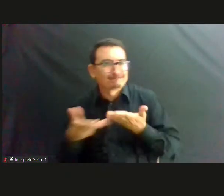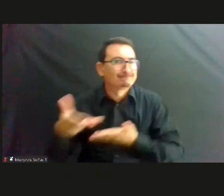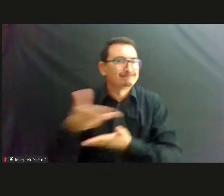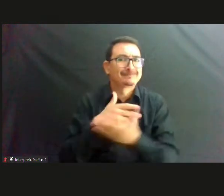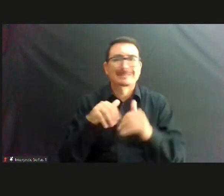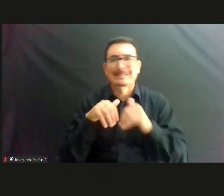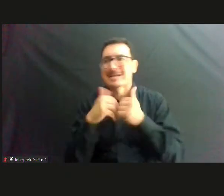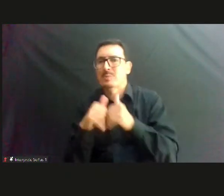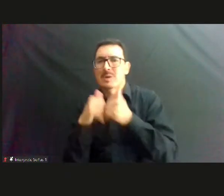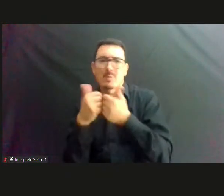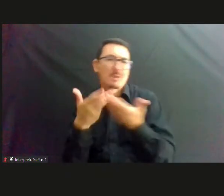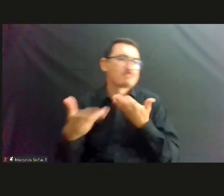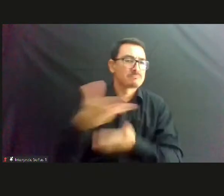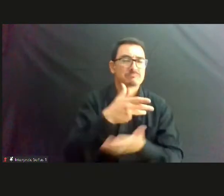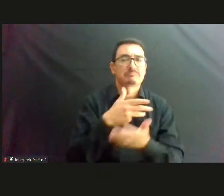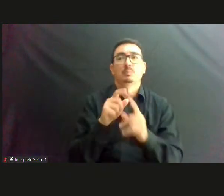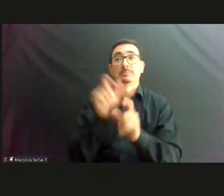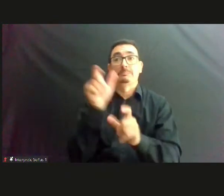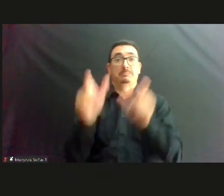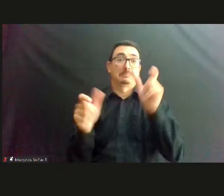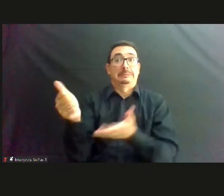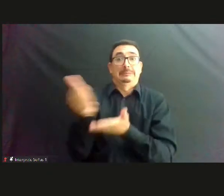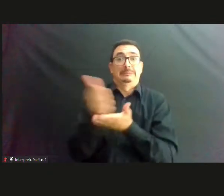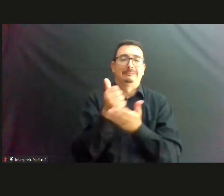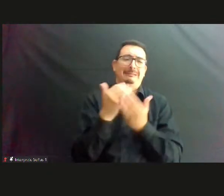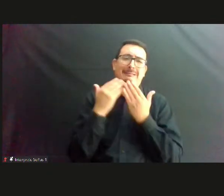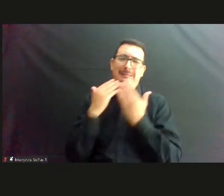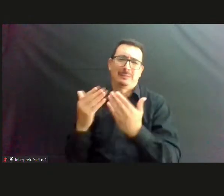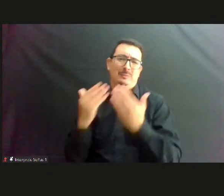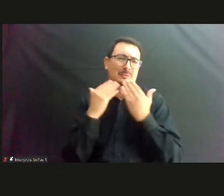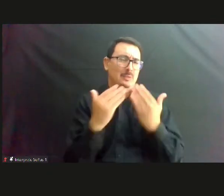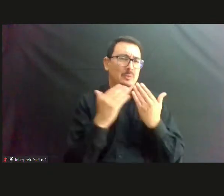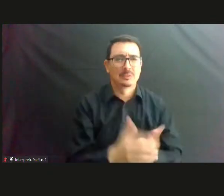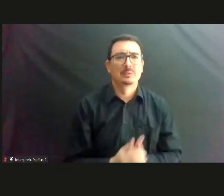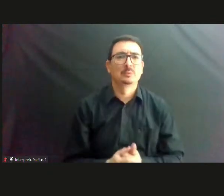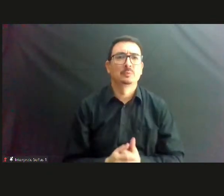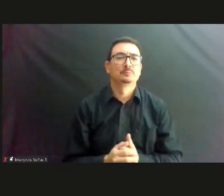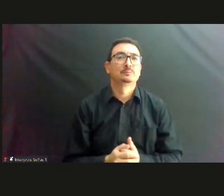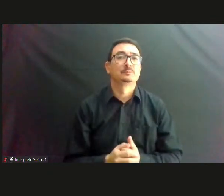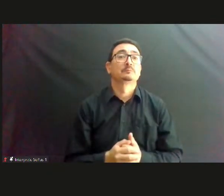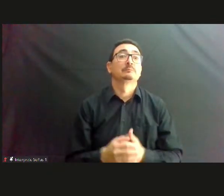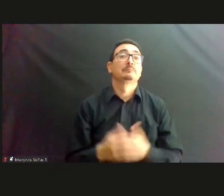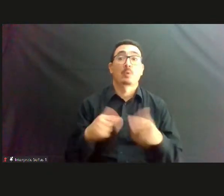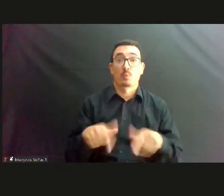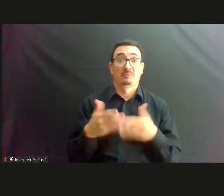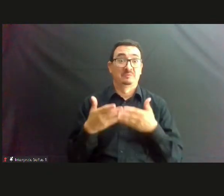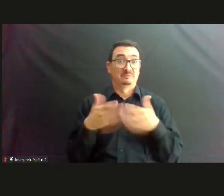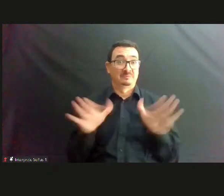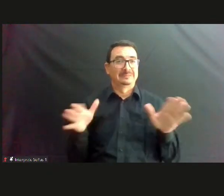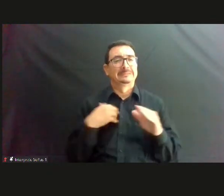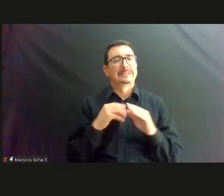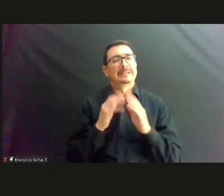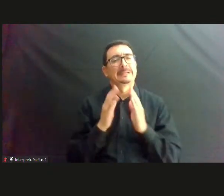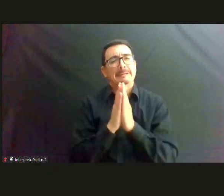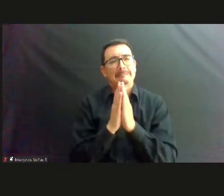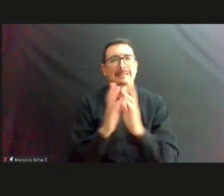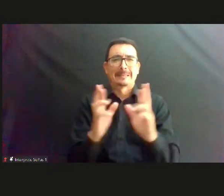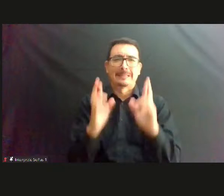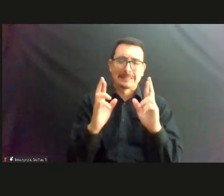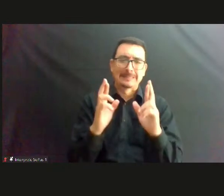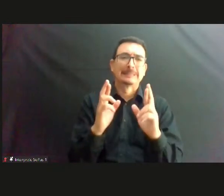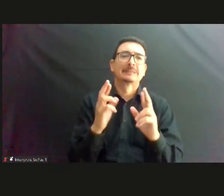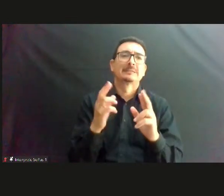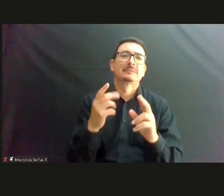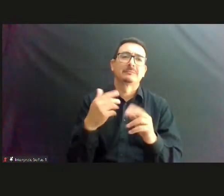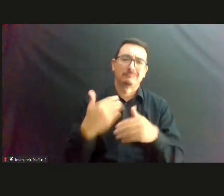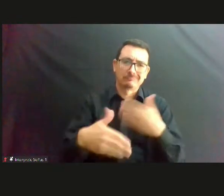After this session, stay connected for approximately 30 minutes to see the